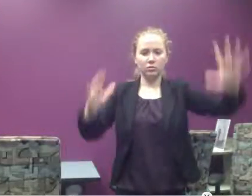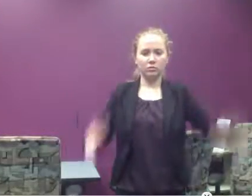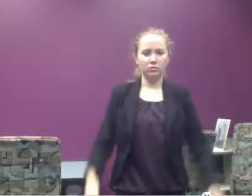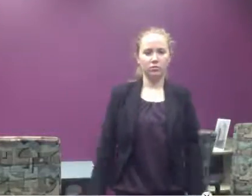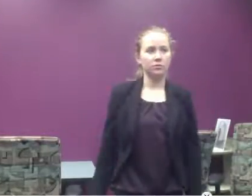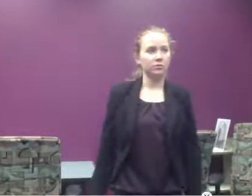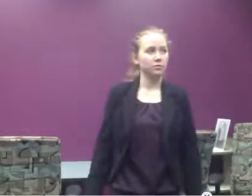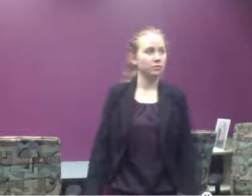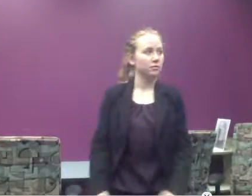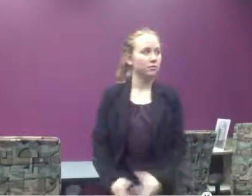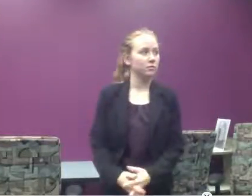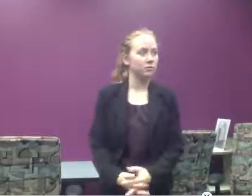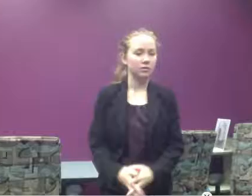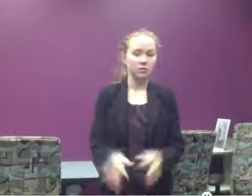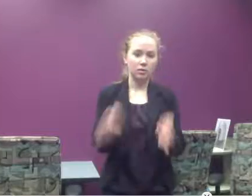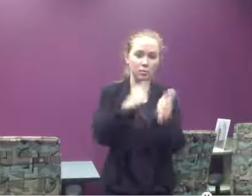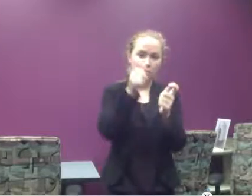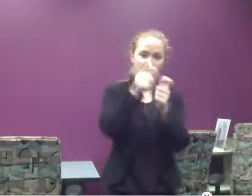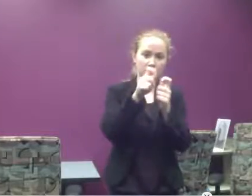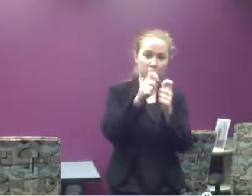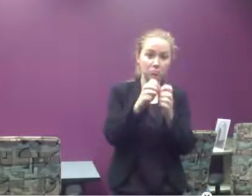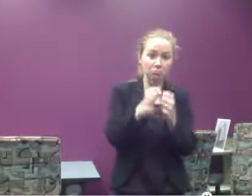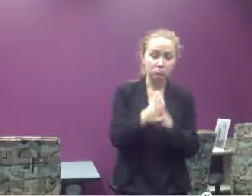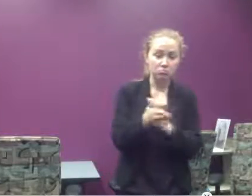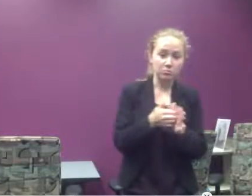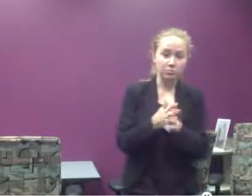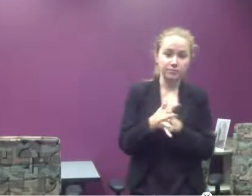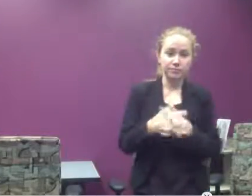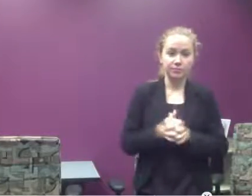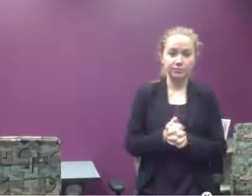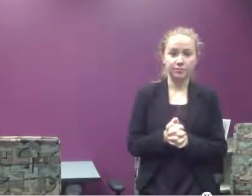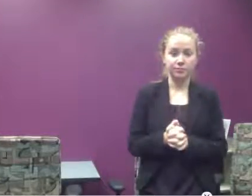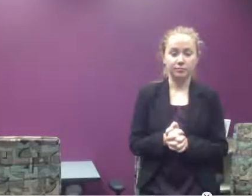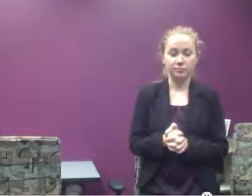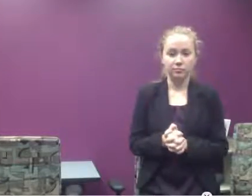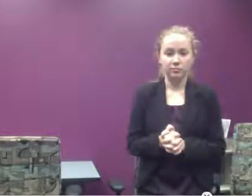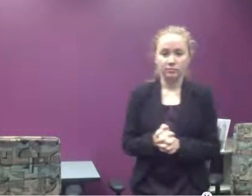all of the details in your head.